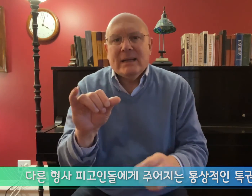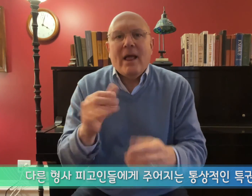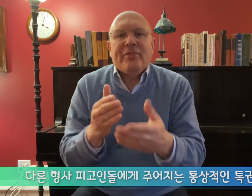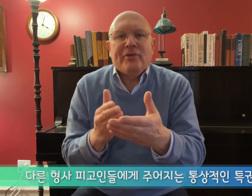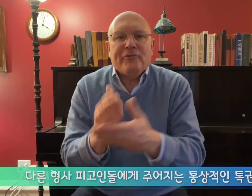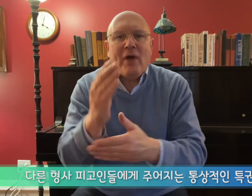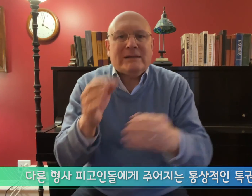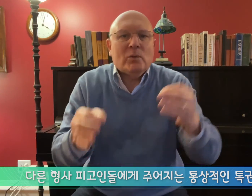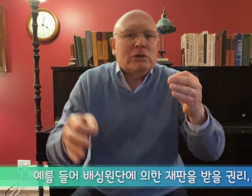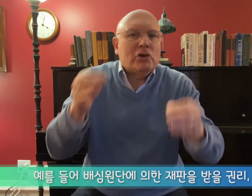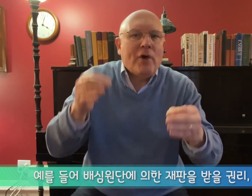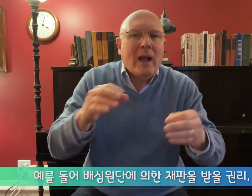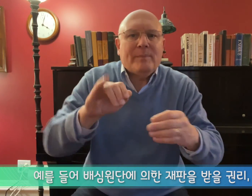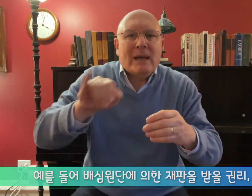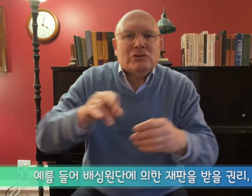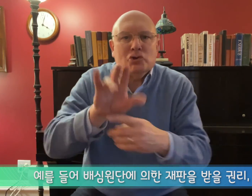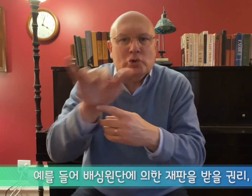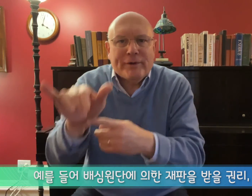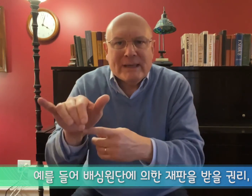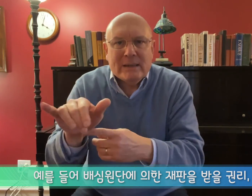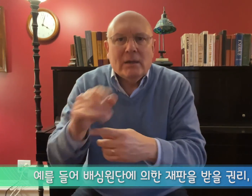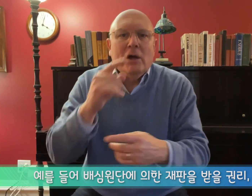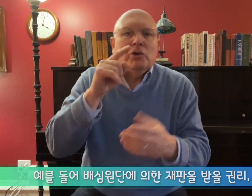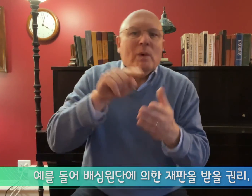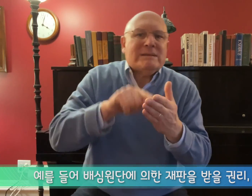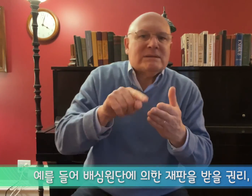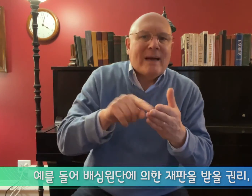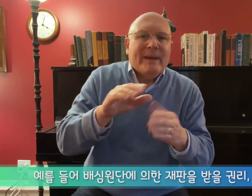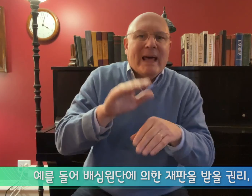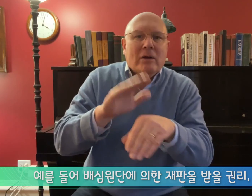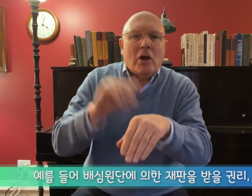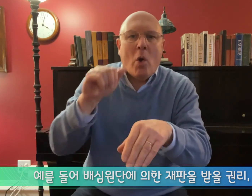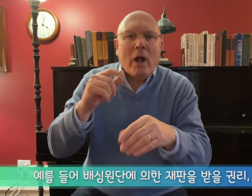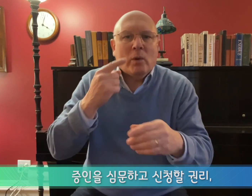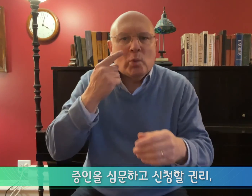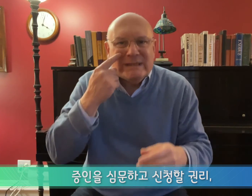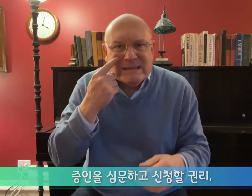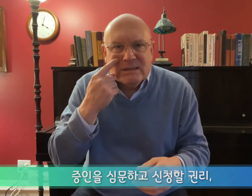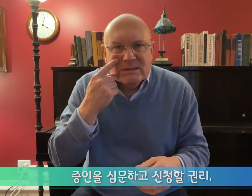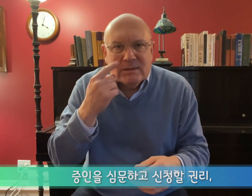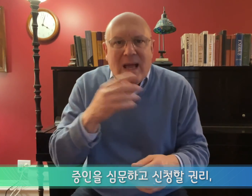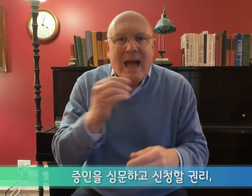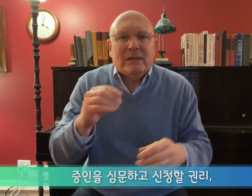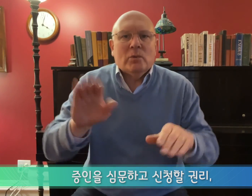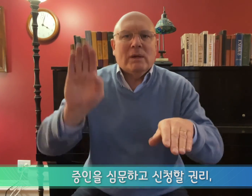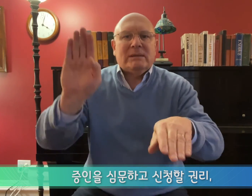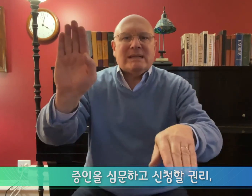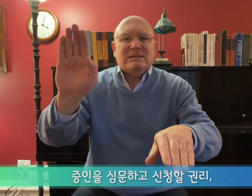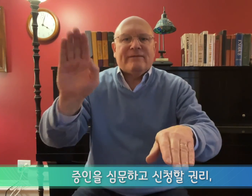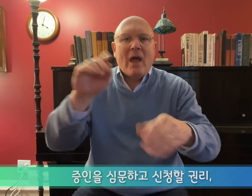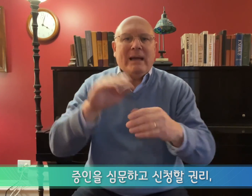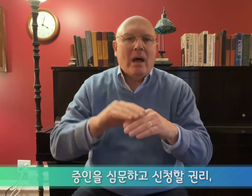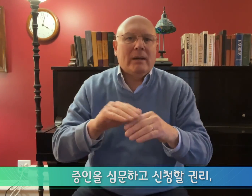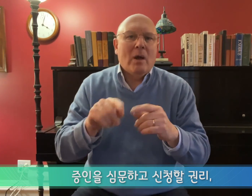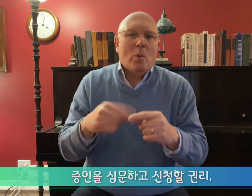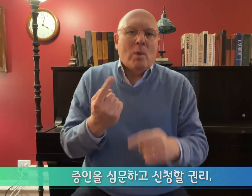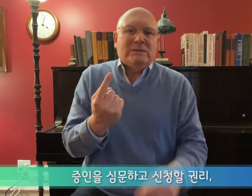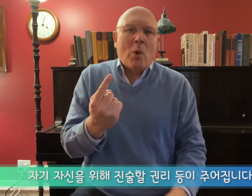defendants, like the right to a trial by jury, to examine and to call witnesses, and